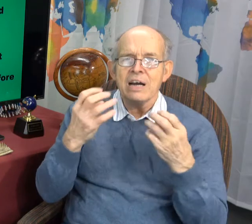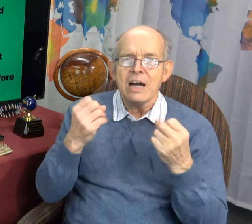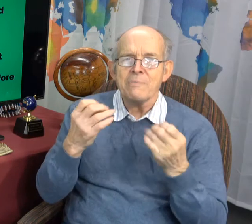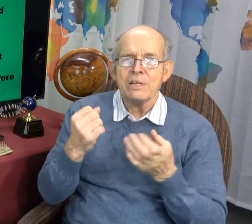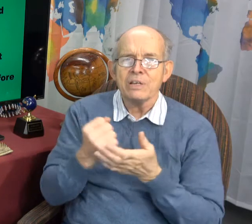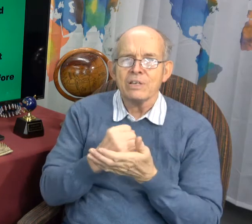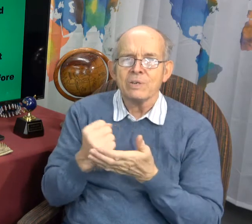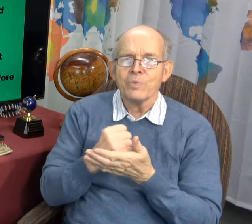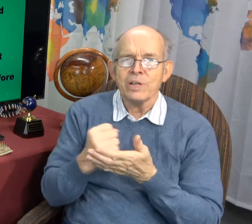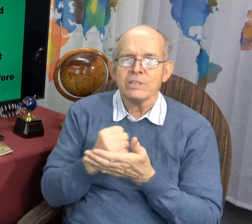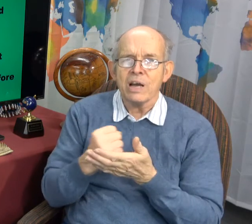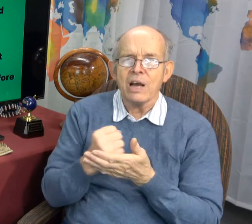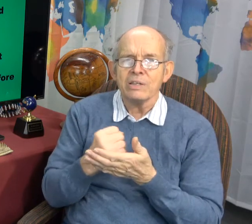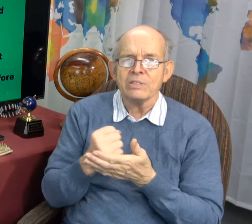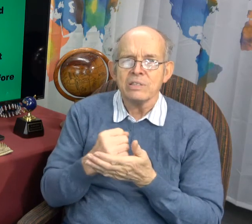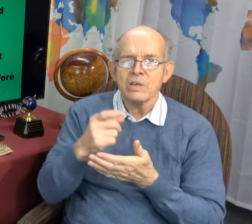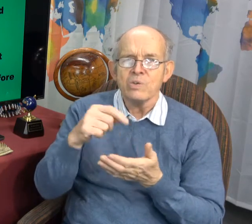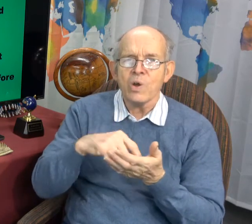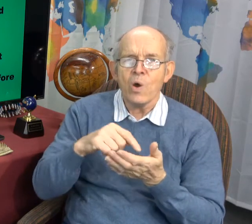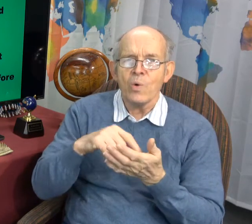How many credit cards you have?